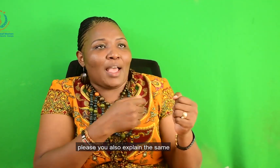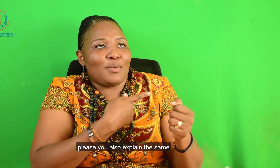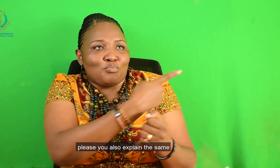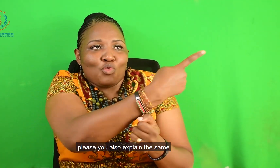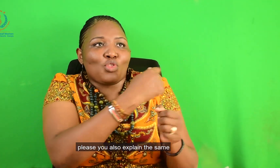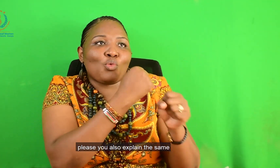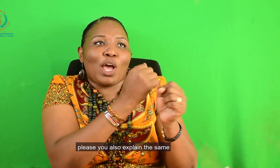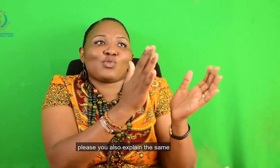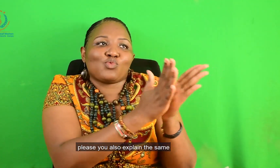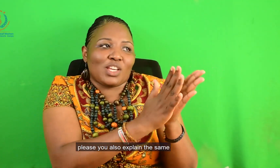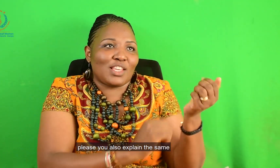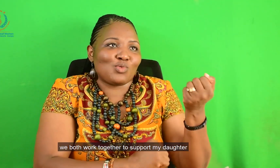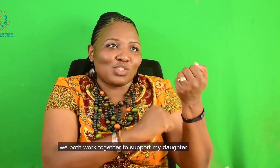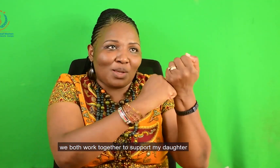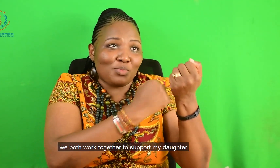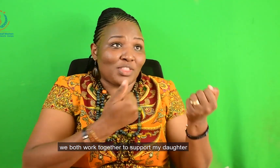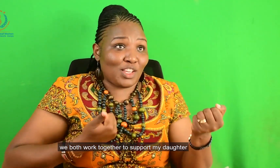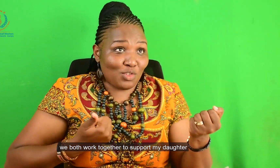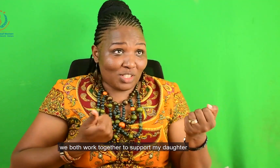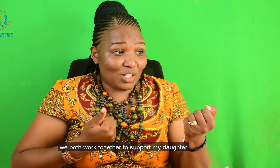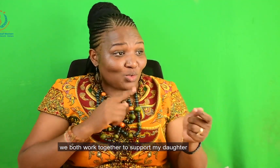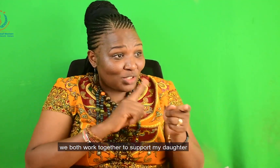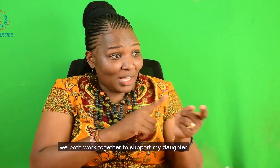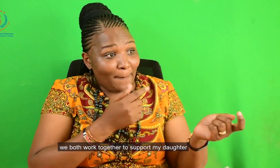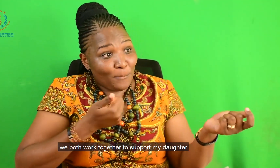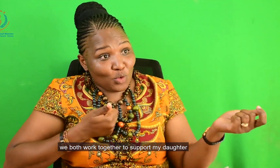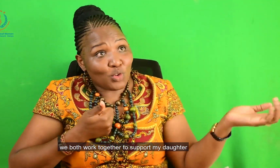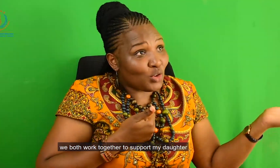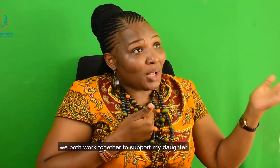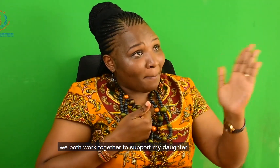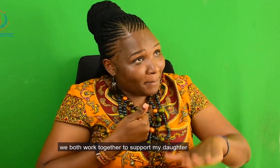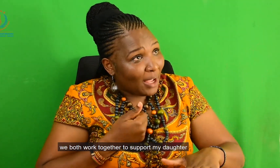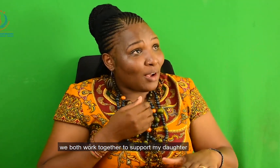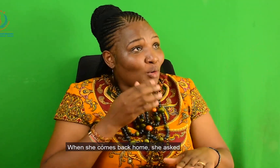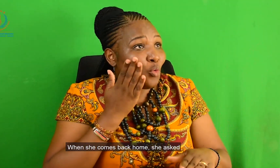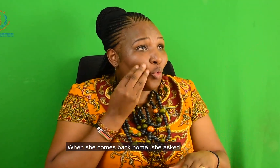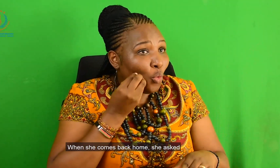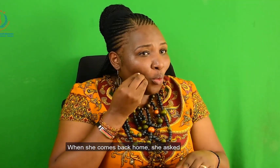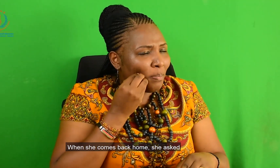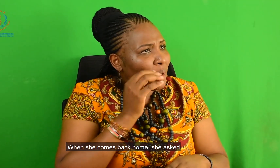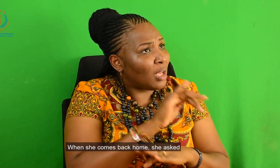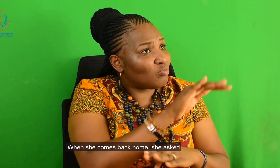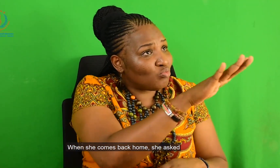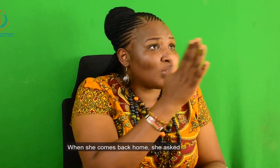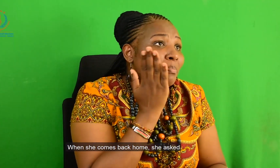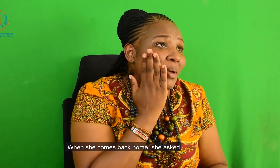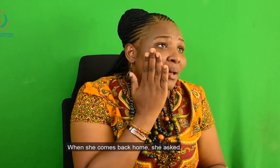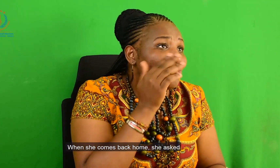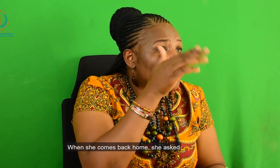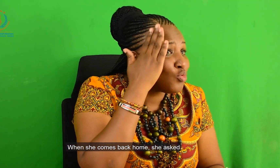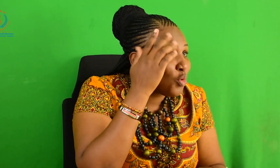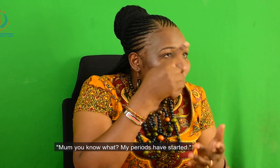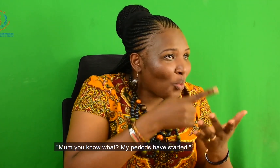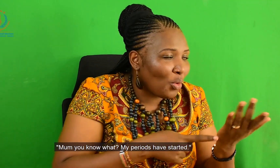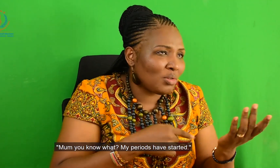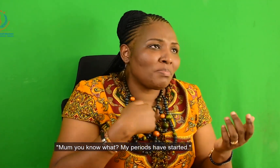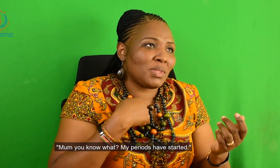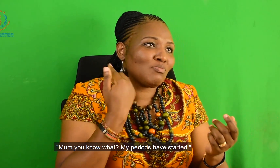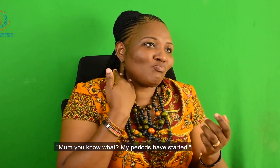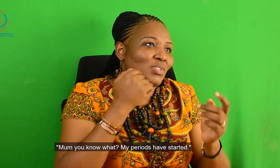please explain the same. So we both work together to support my daughter. When she comes back home, she asked, Mom, you know what? My periods